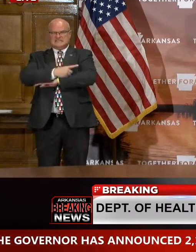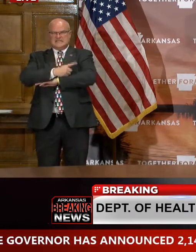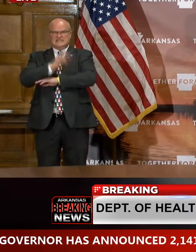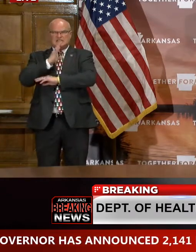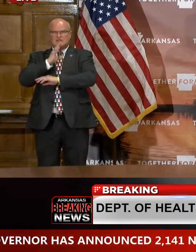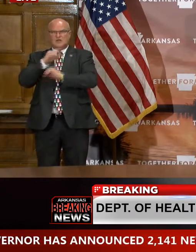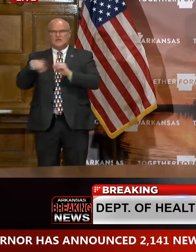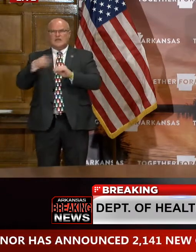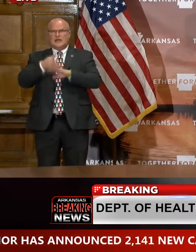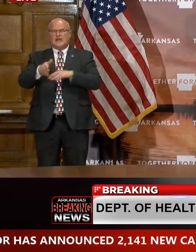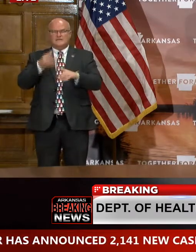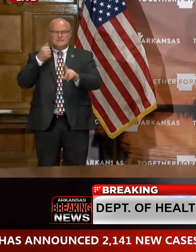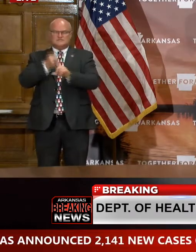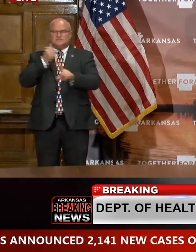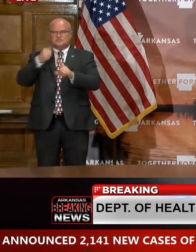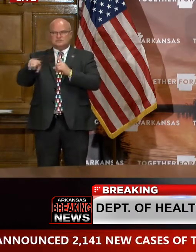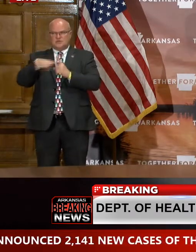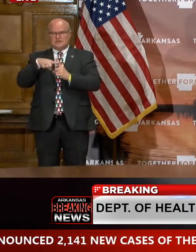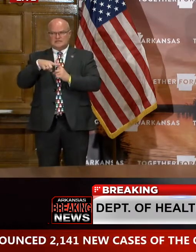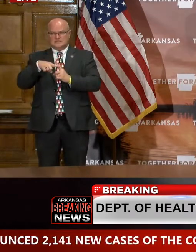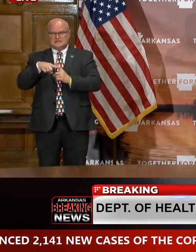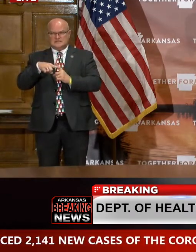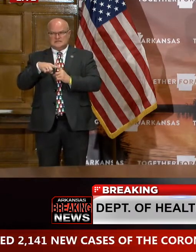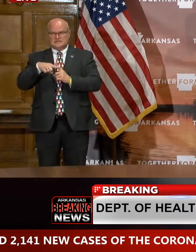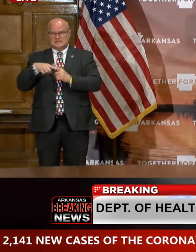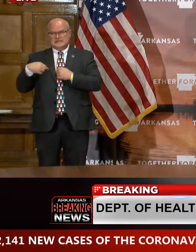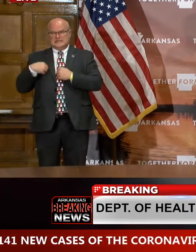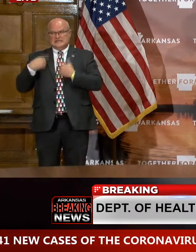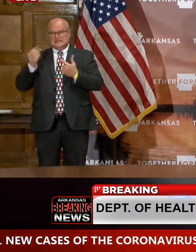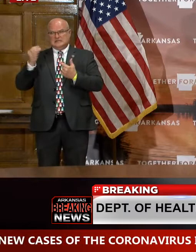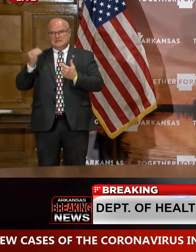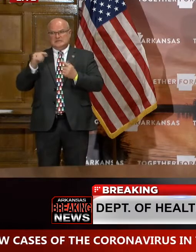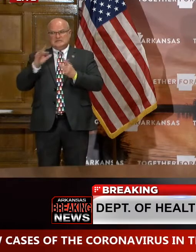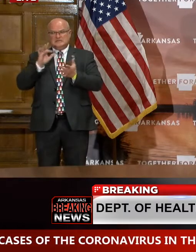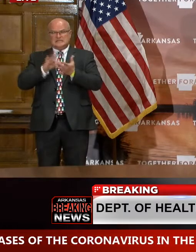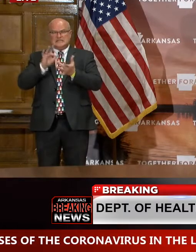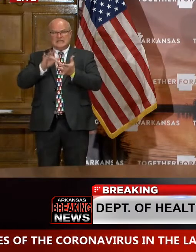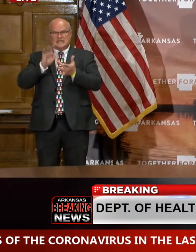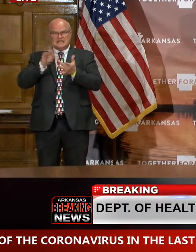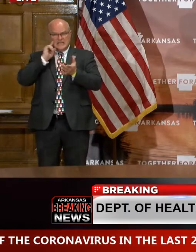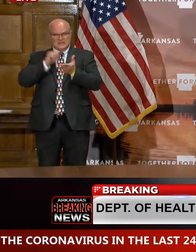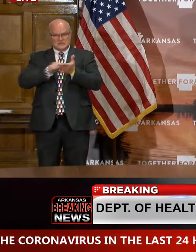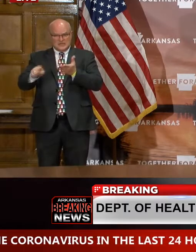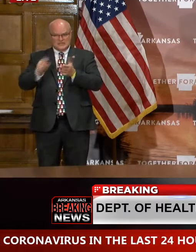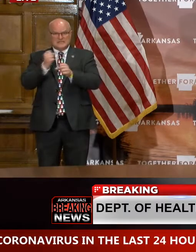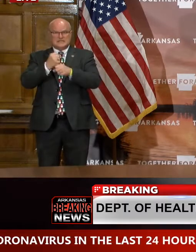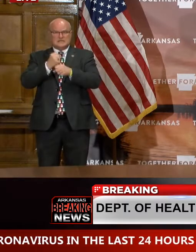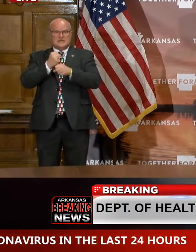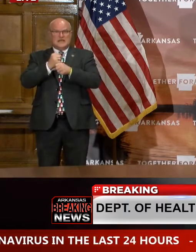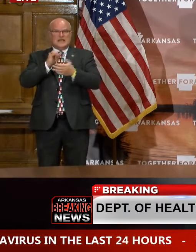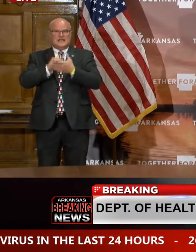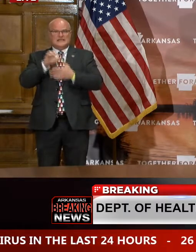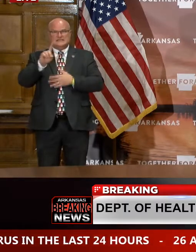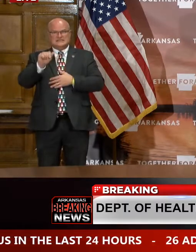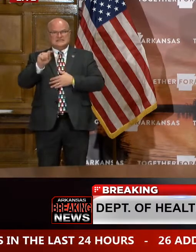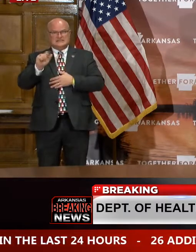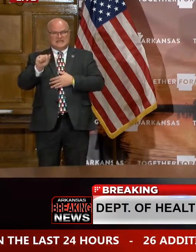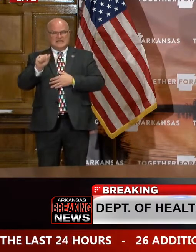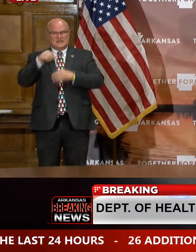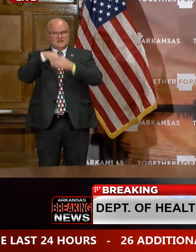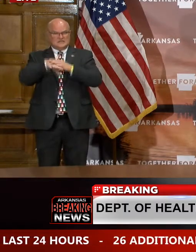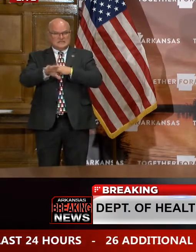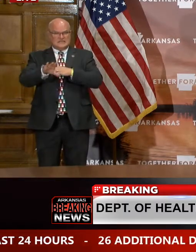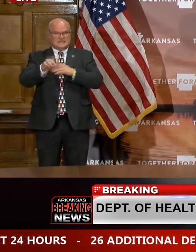after they had gotten their positive test. Since it appears to be contact tracing that's generating this data that goes